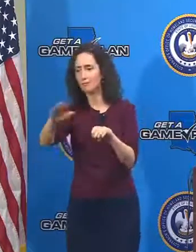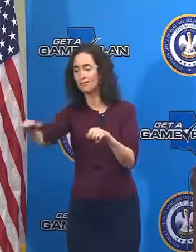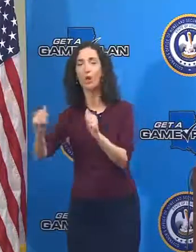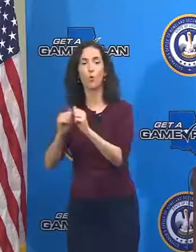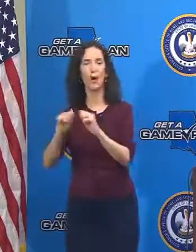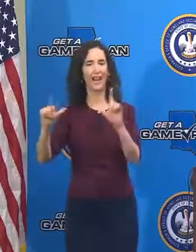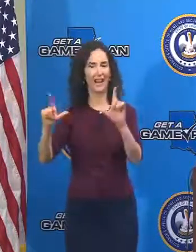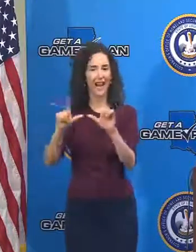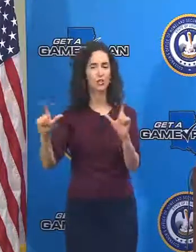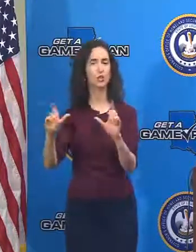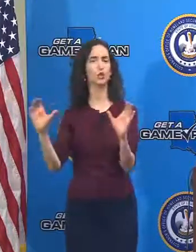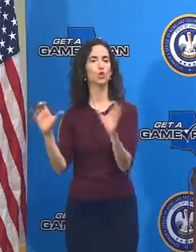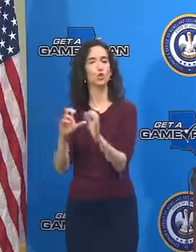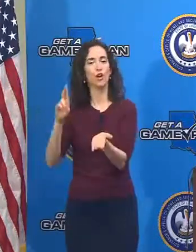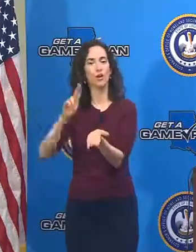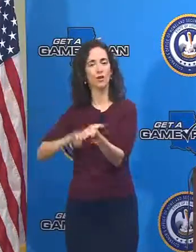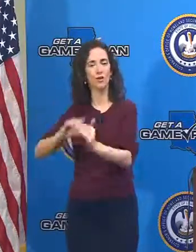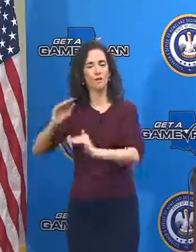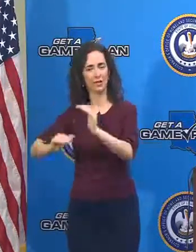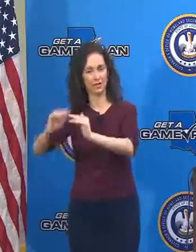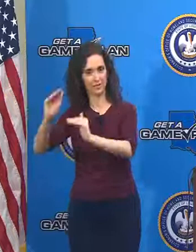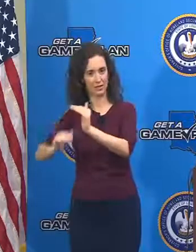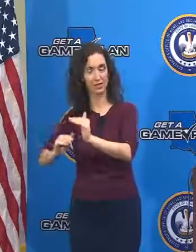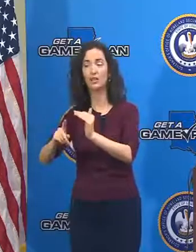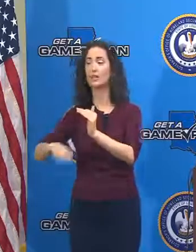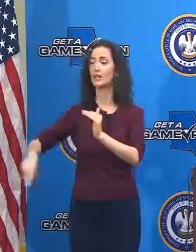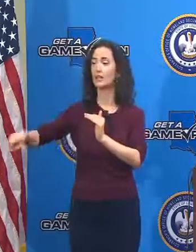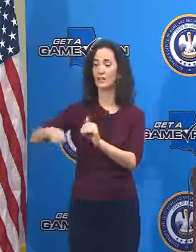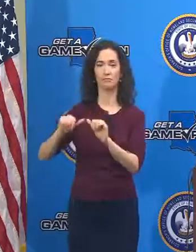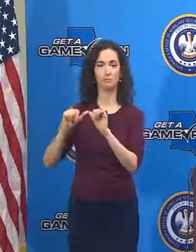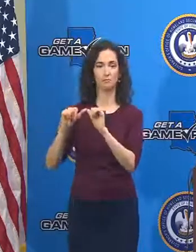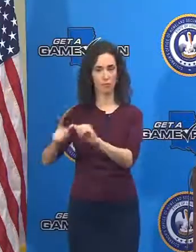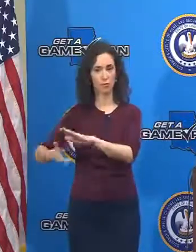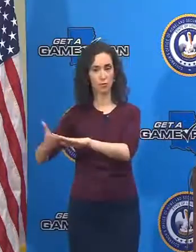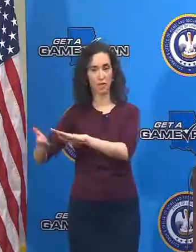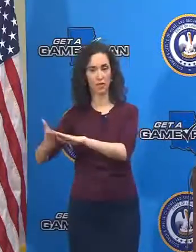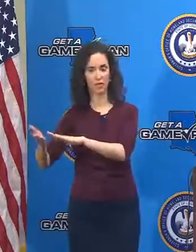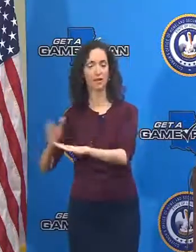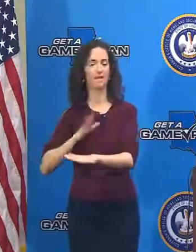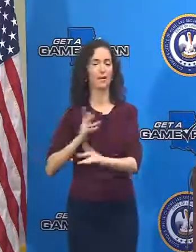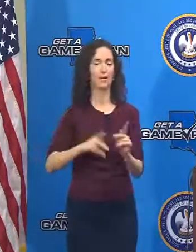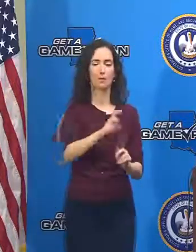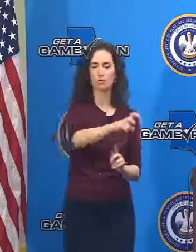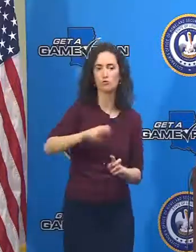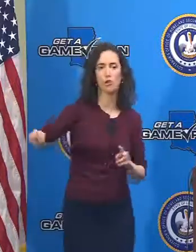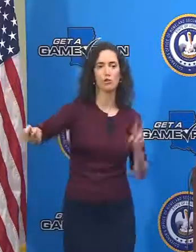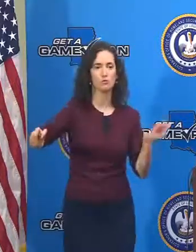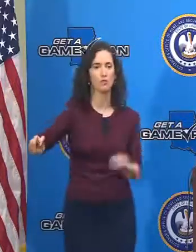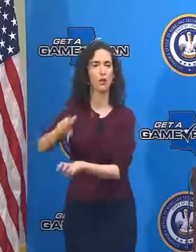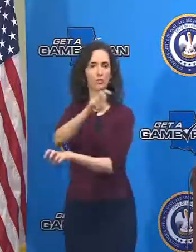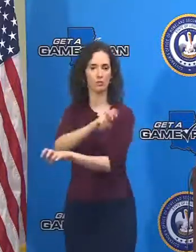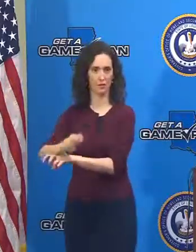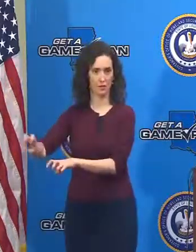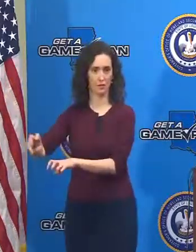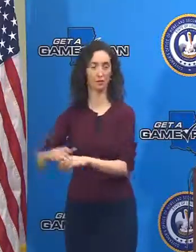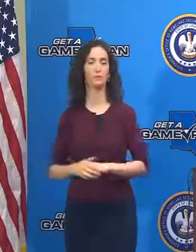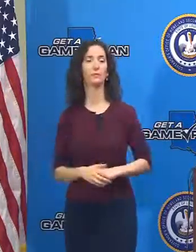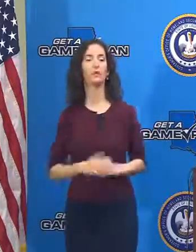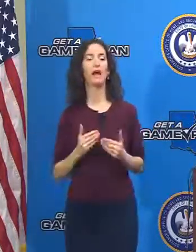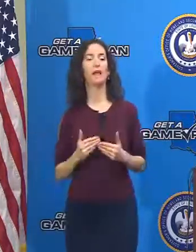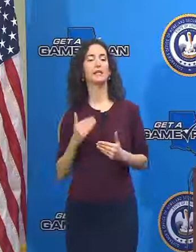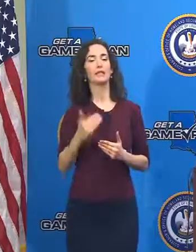and certified nursing facilities that are continued to be in operation. This investigation next